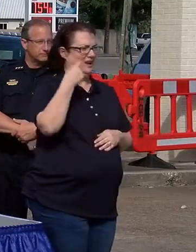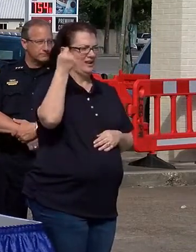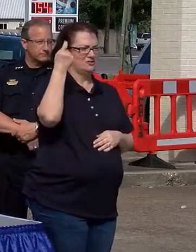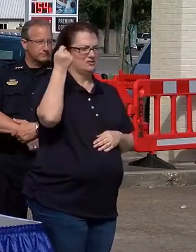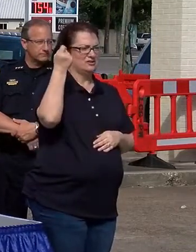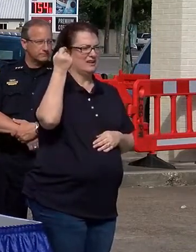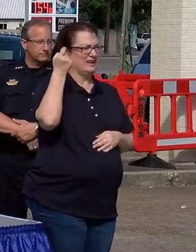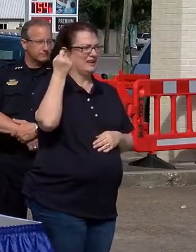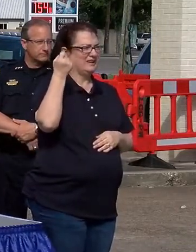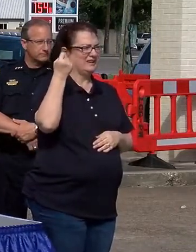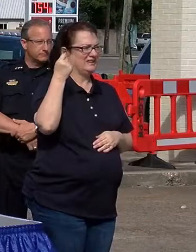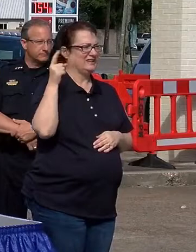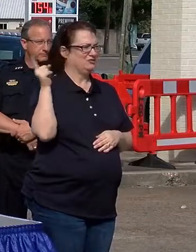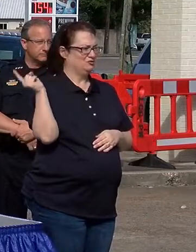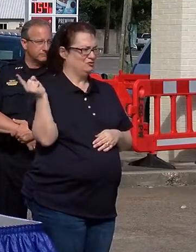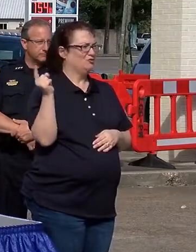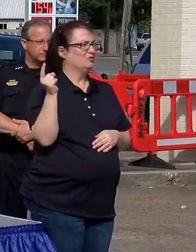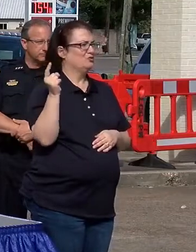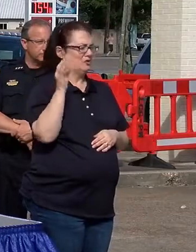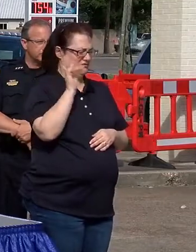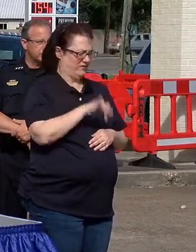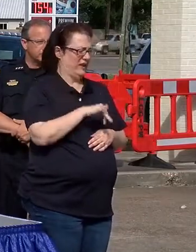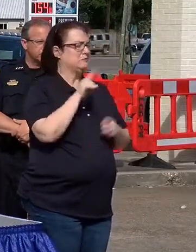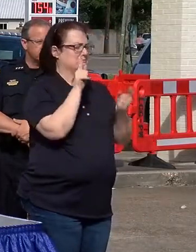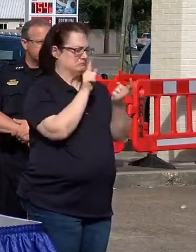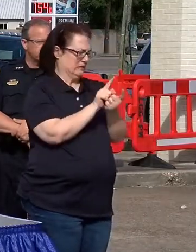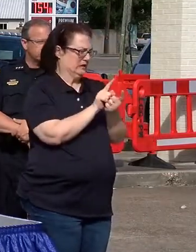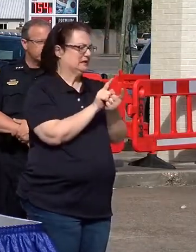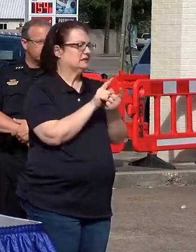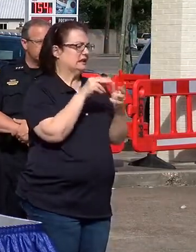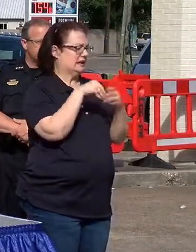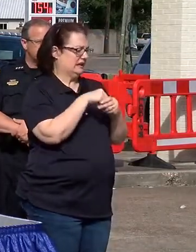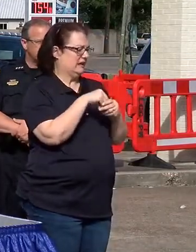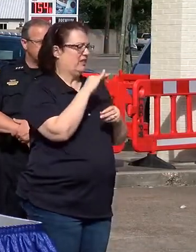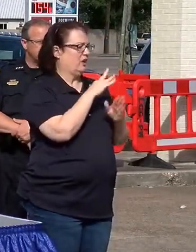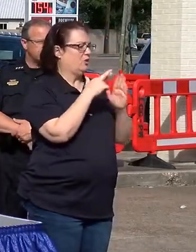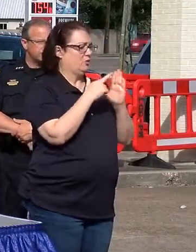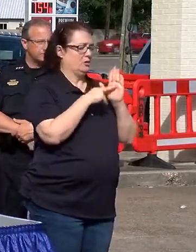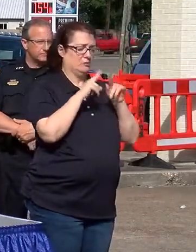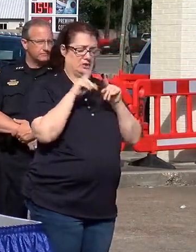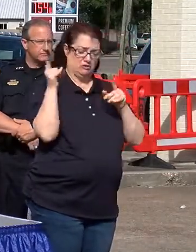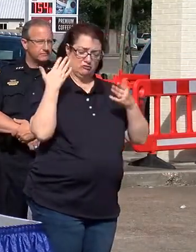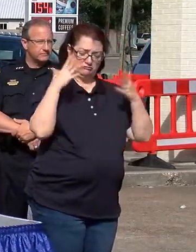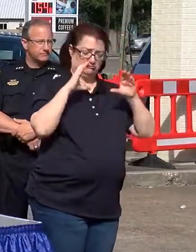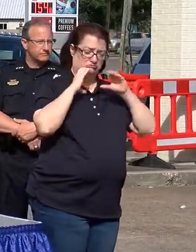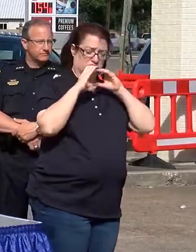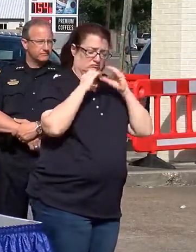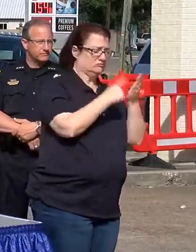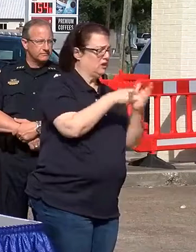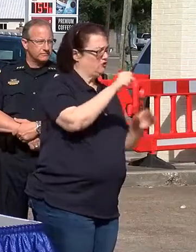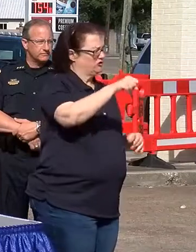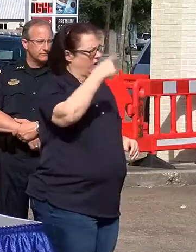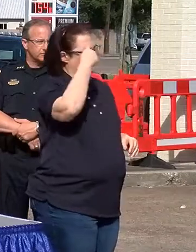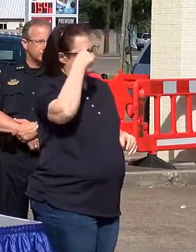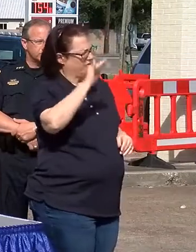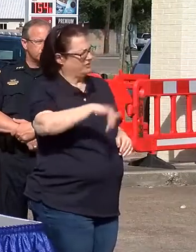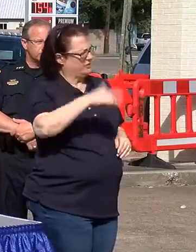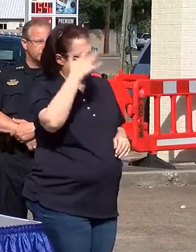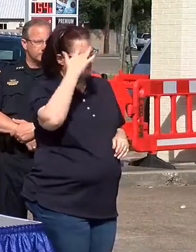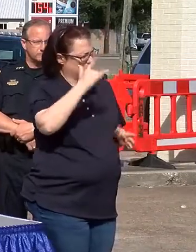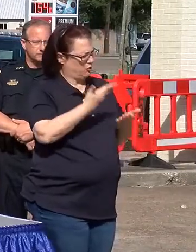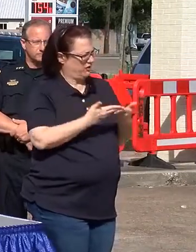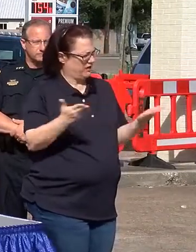that you found that it meets the guidance, but have you had communications with the Department of Health such that they said, yeah, we think this is a smart move at